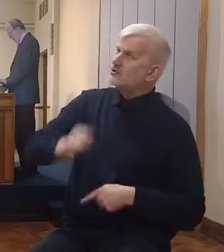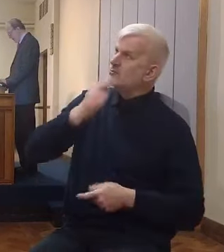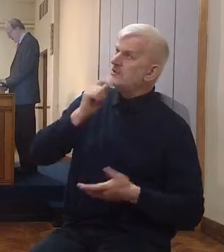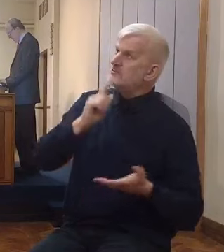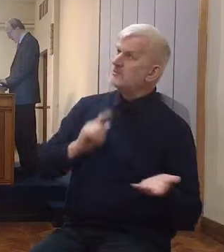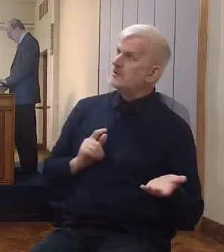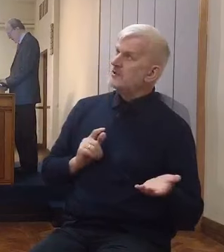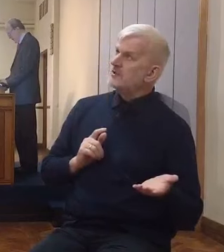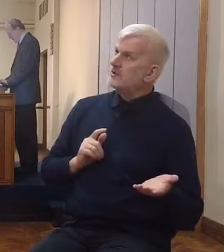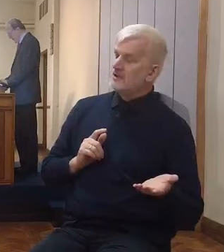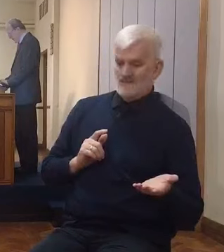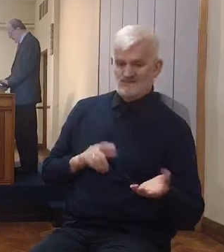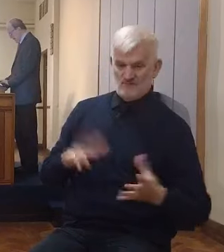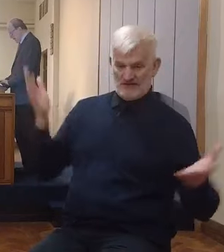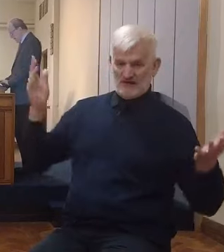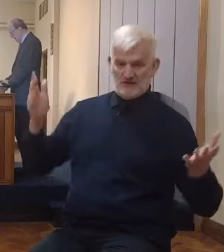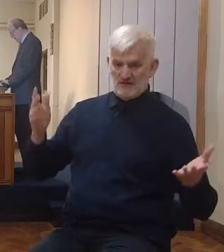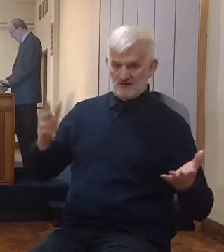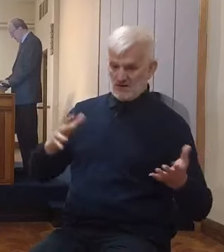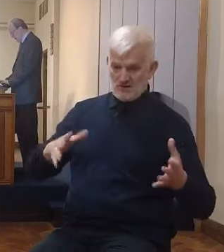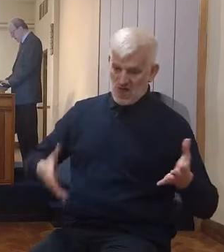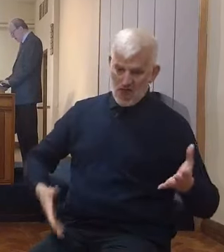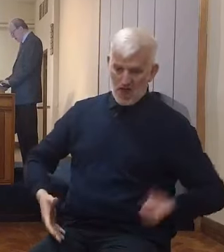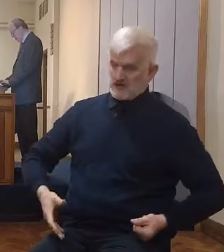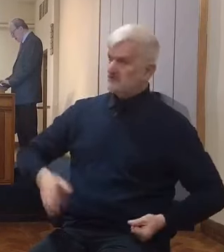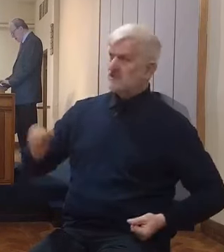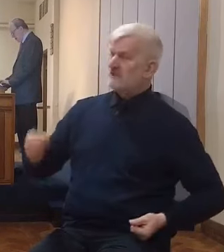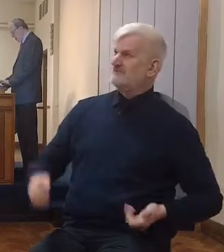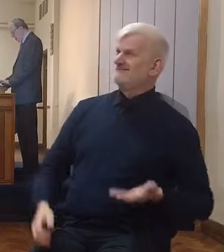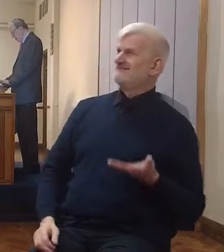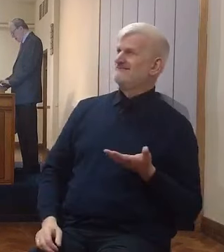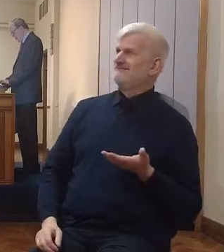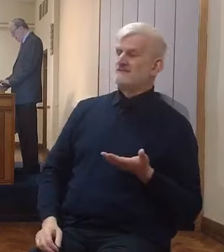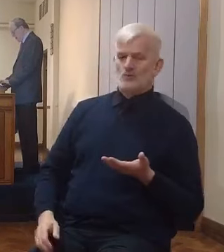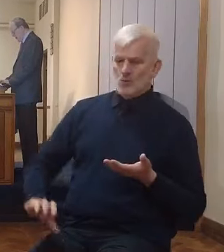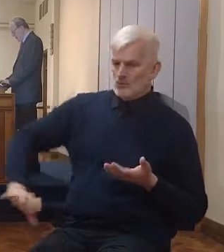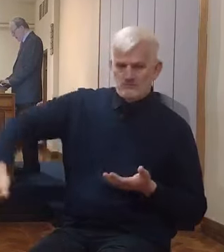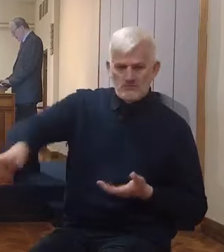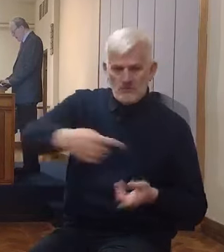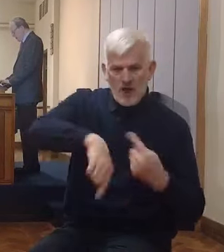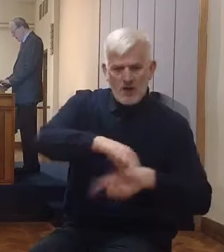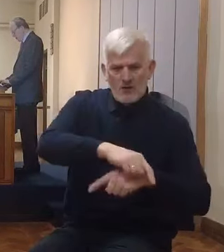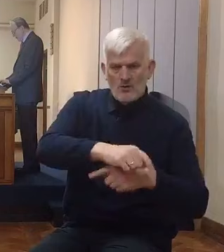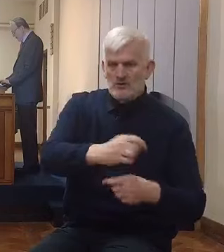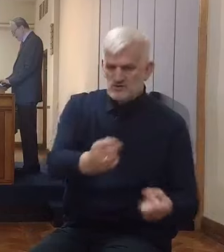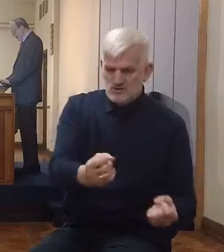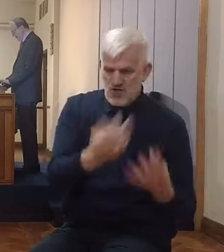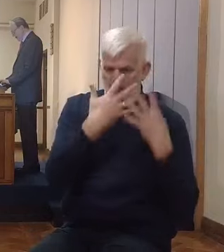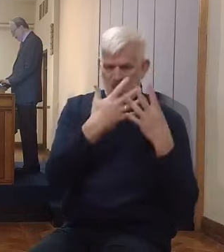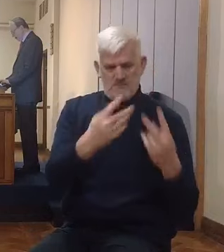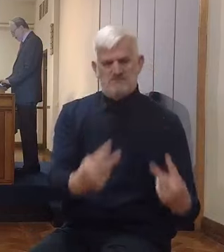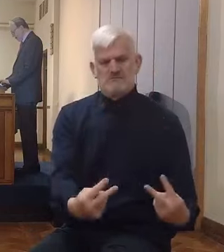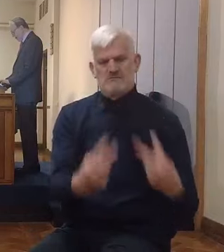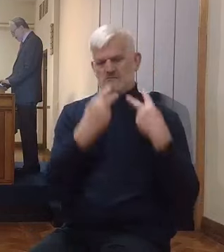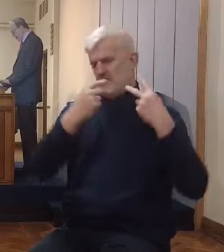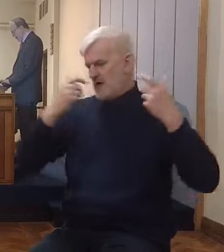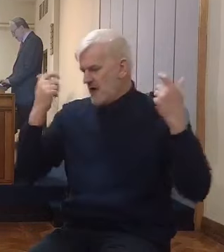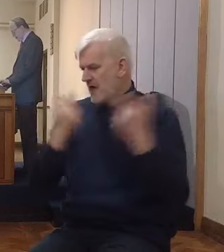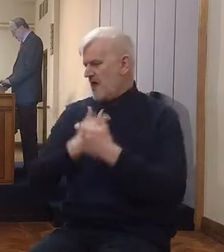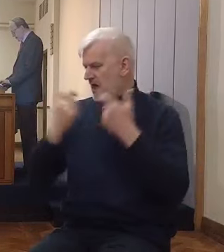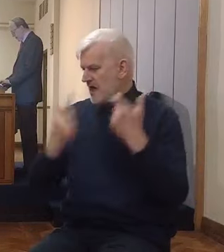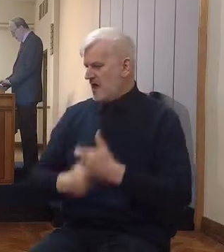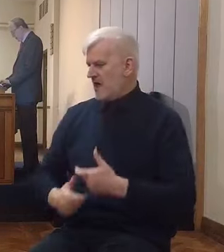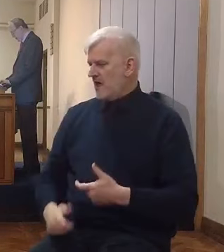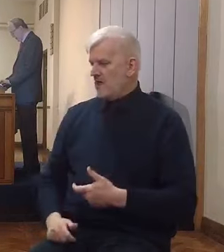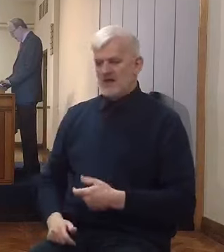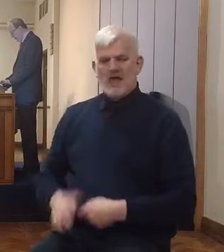their price. Thou makest us a reproach to our neighbours, a scorn and a derision to